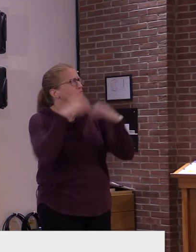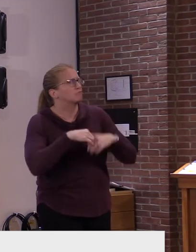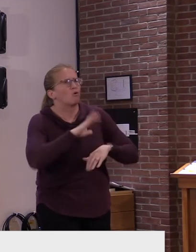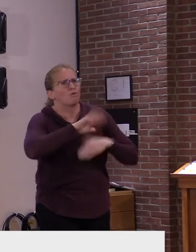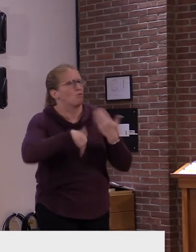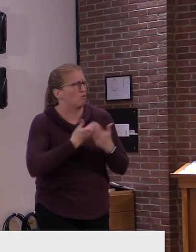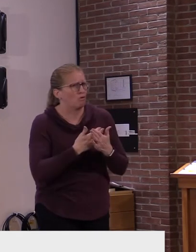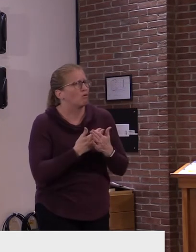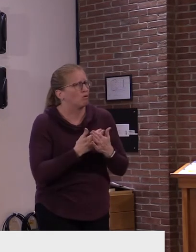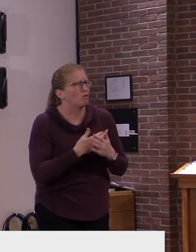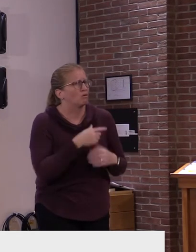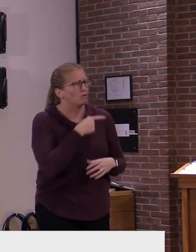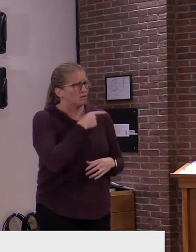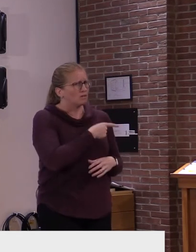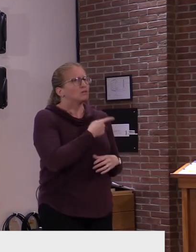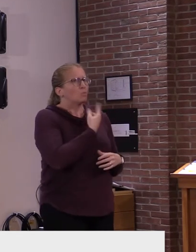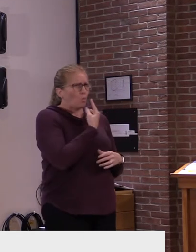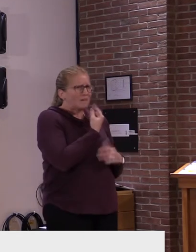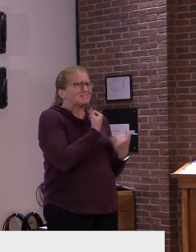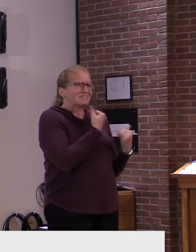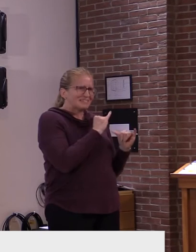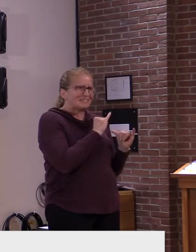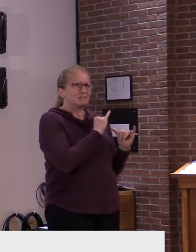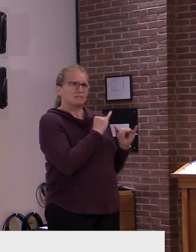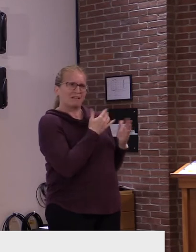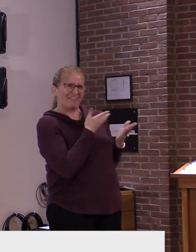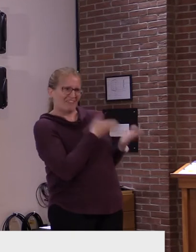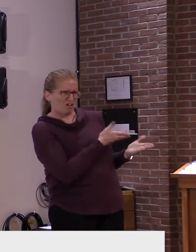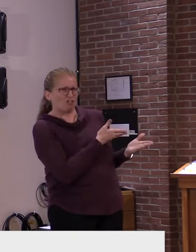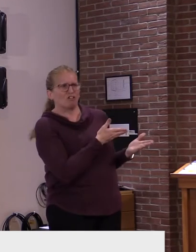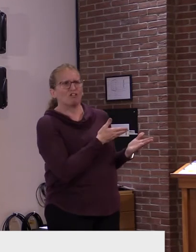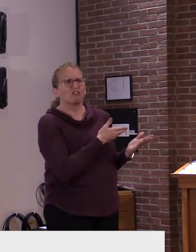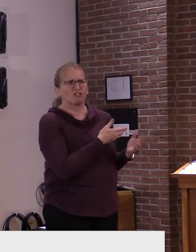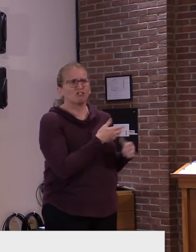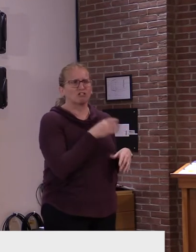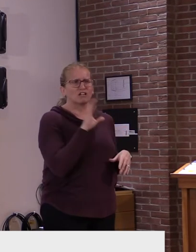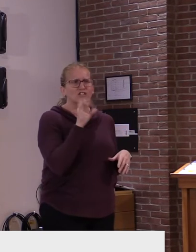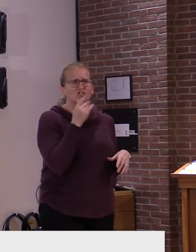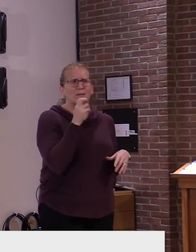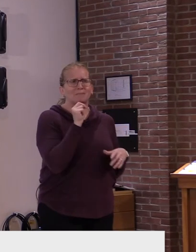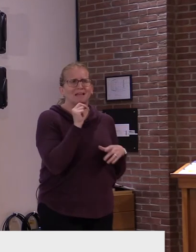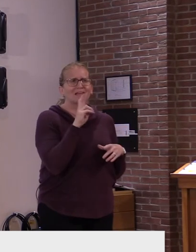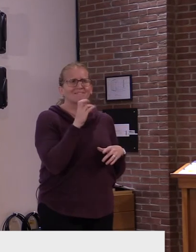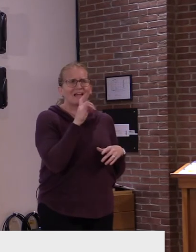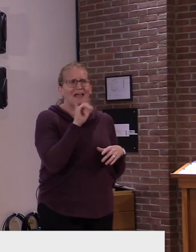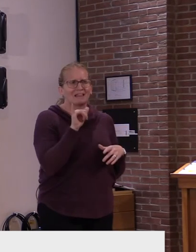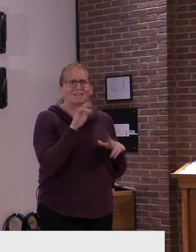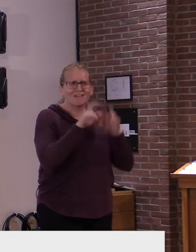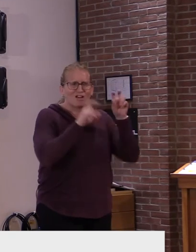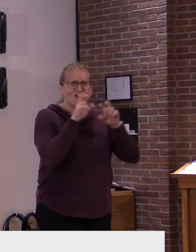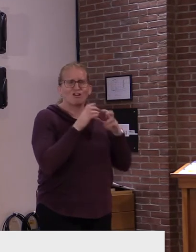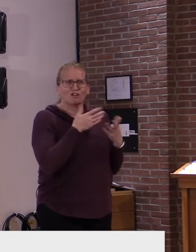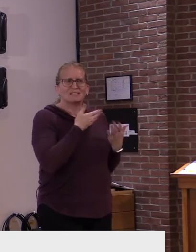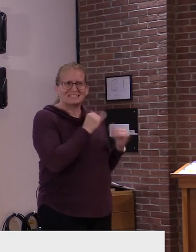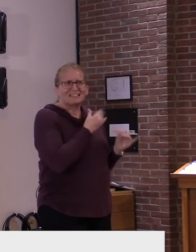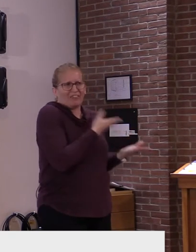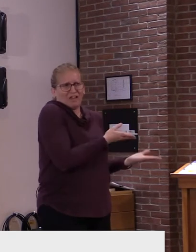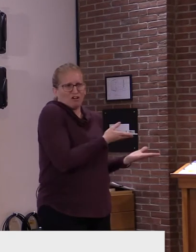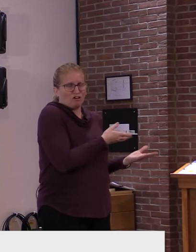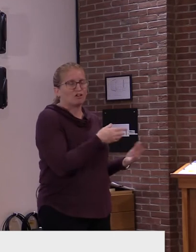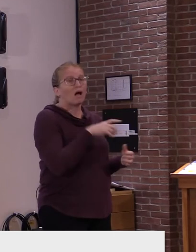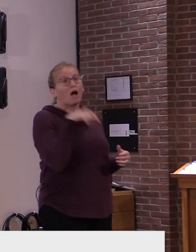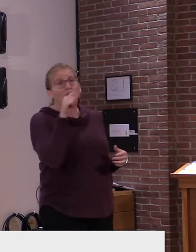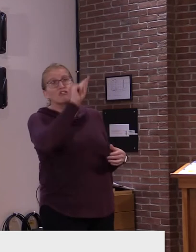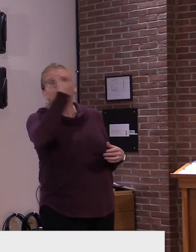the facility at the fairgrounds in champlain valley fairgrounds in essex but when we took them